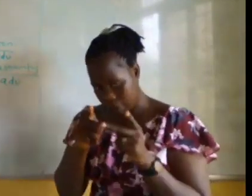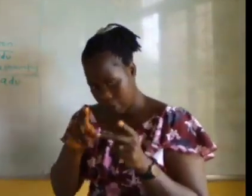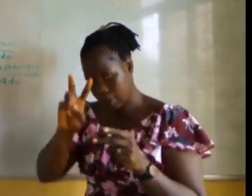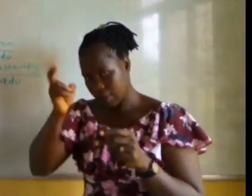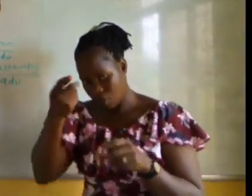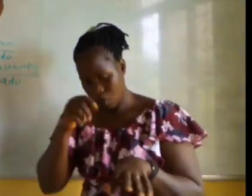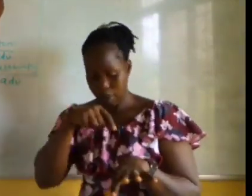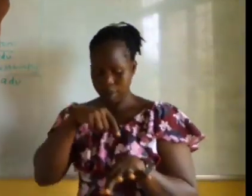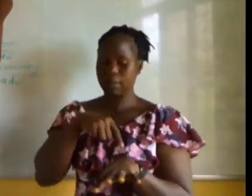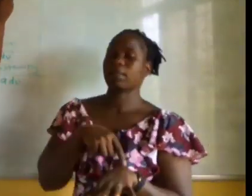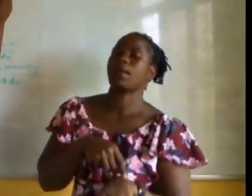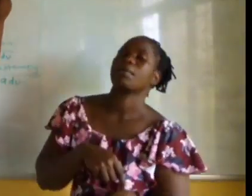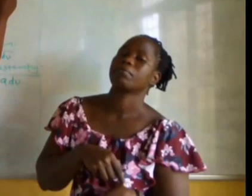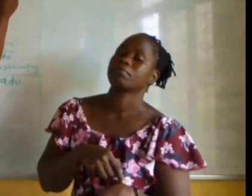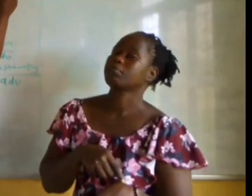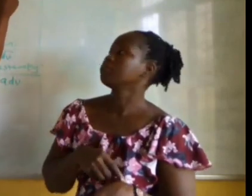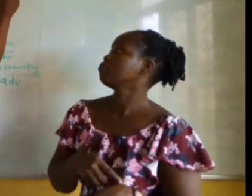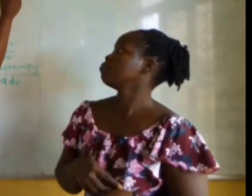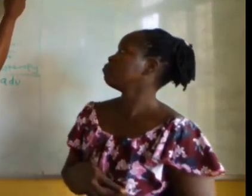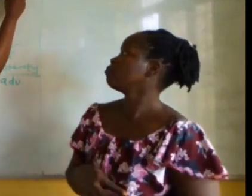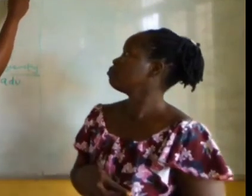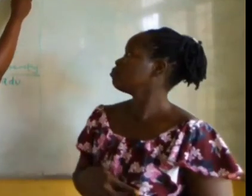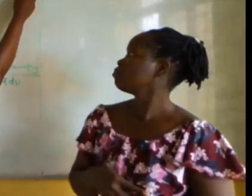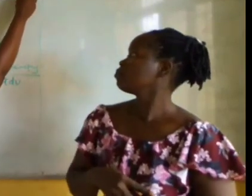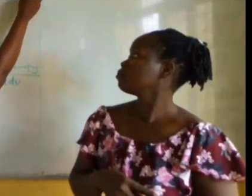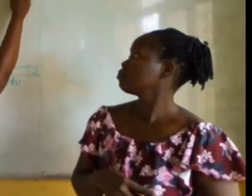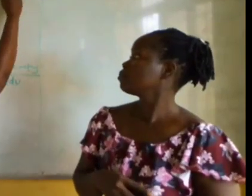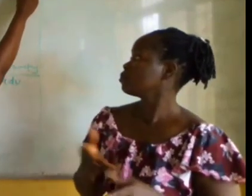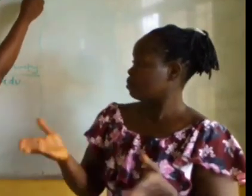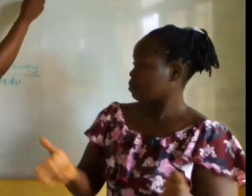we can have here, there,